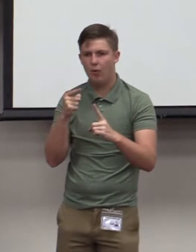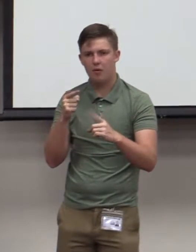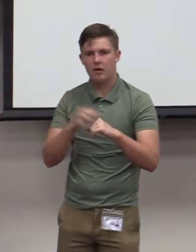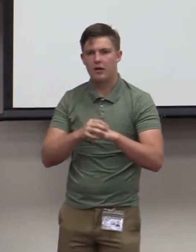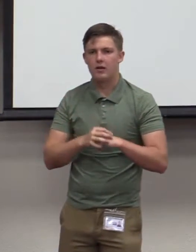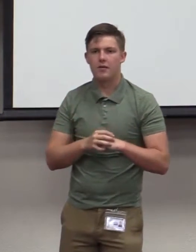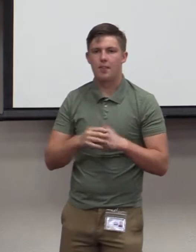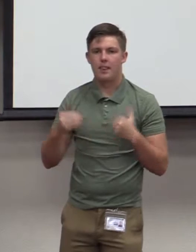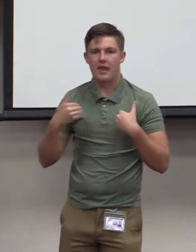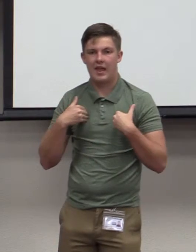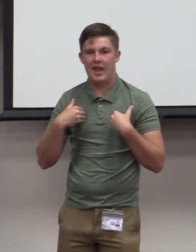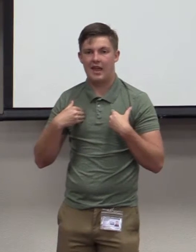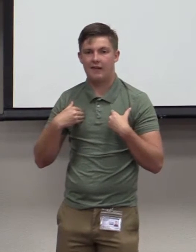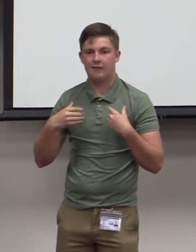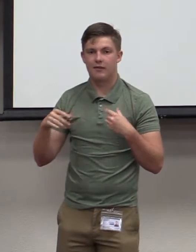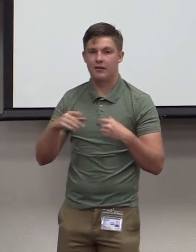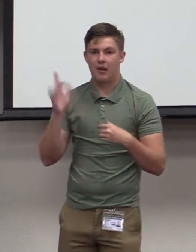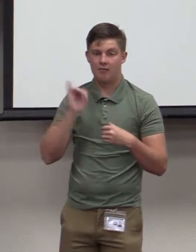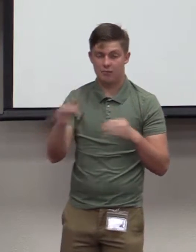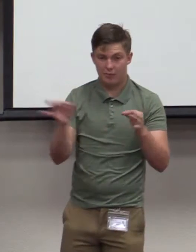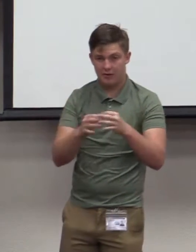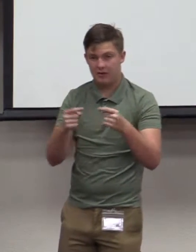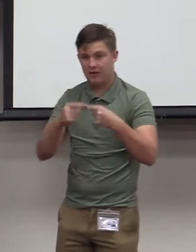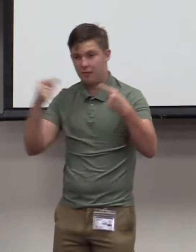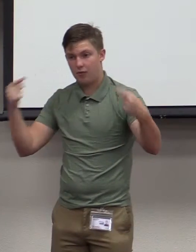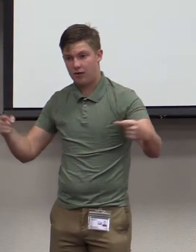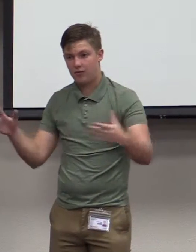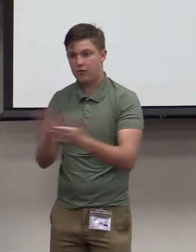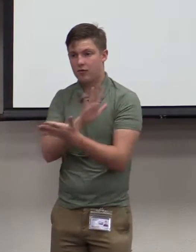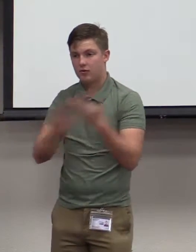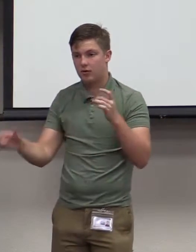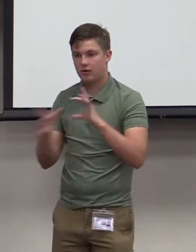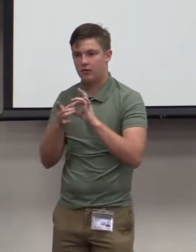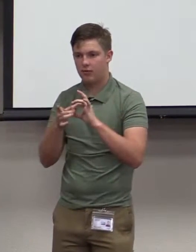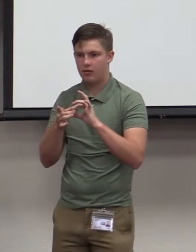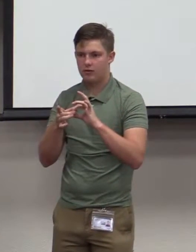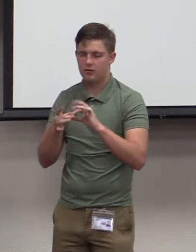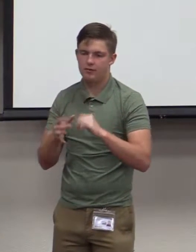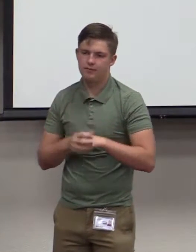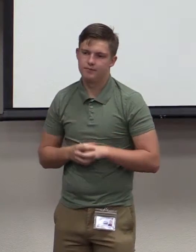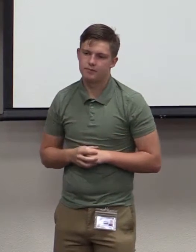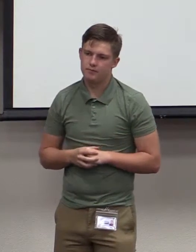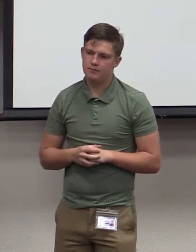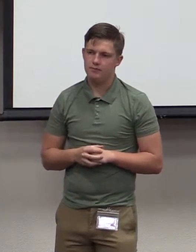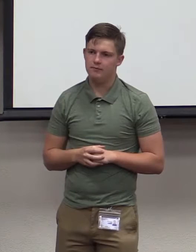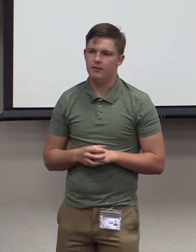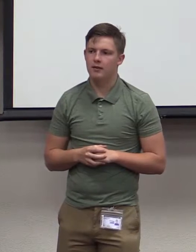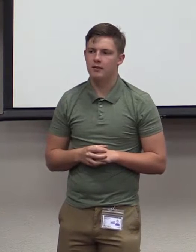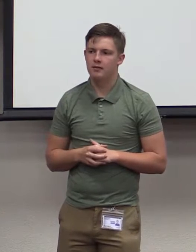or permanent separation or destruction of relationship.